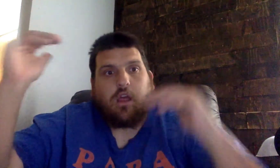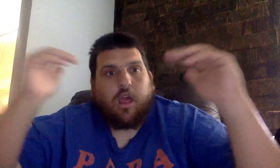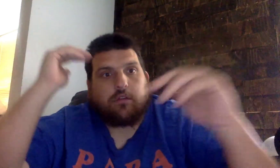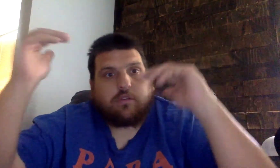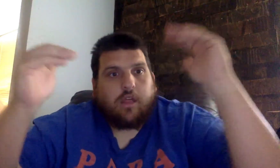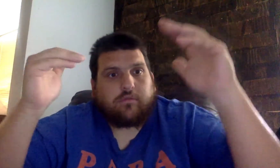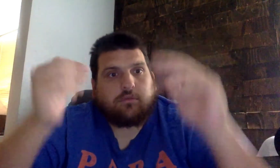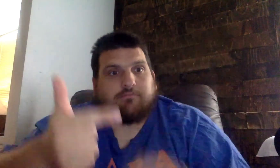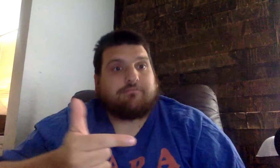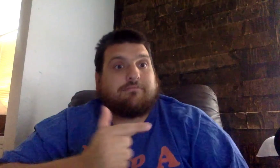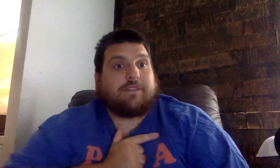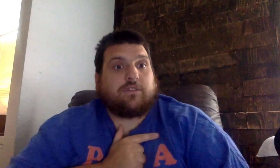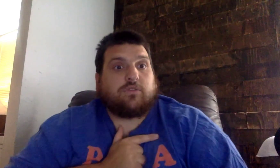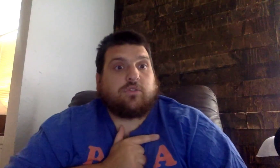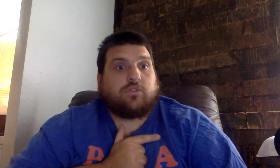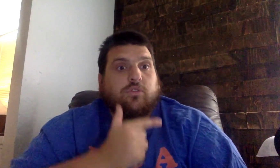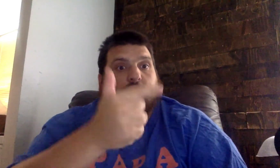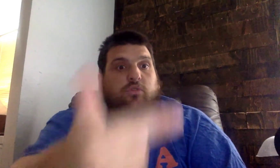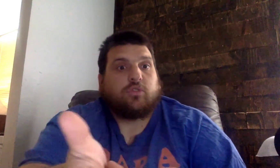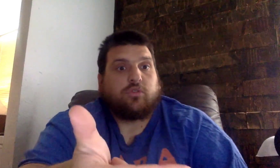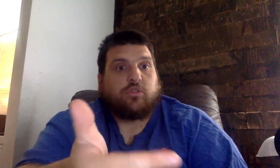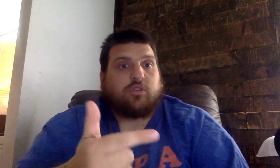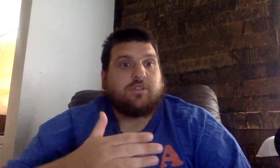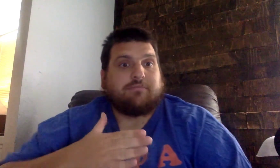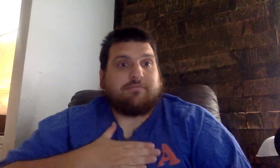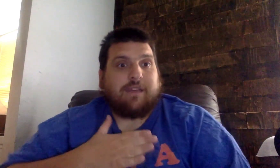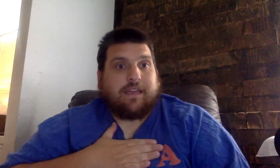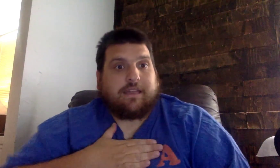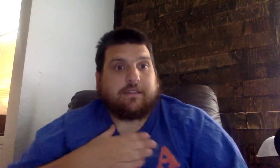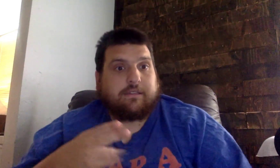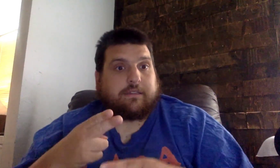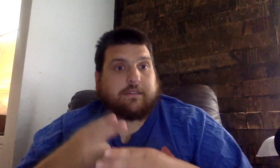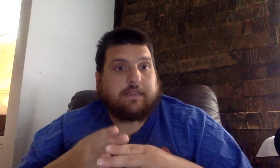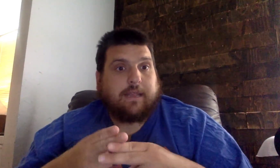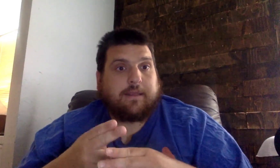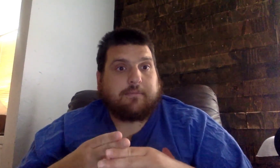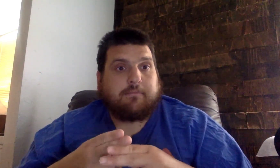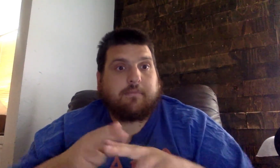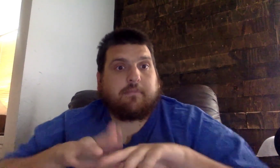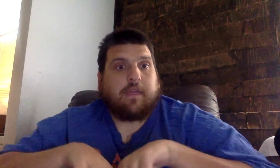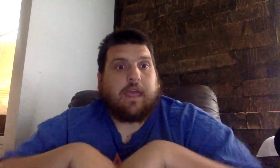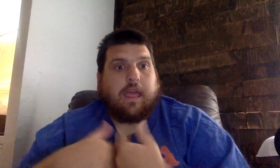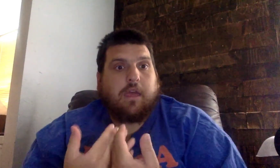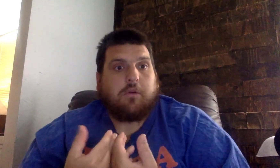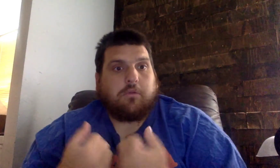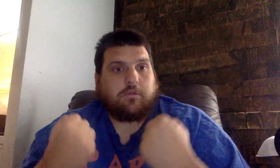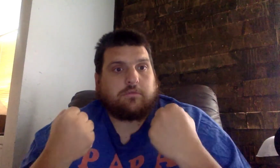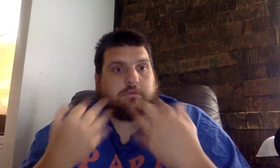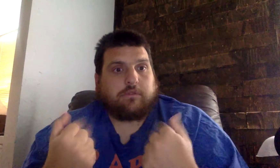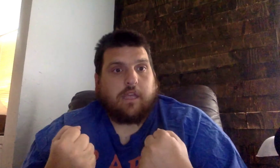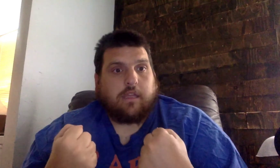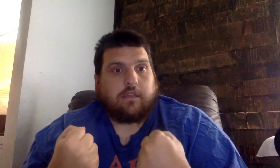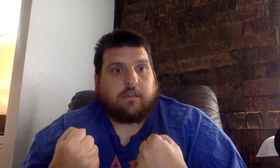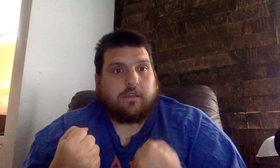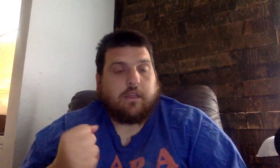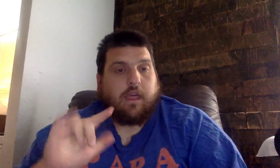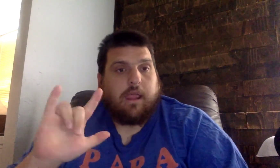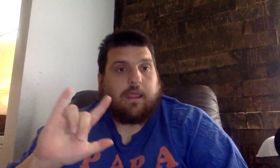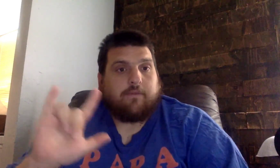adult, adults, my turn, your turn, mine, name, how, sign,